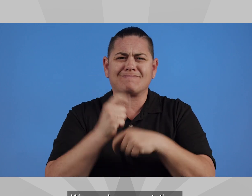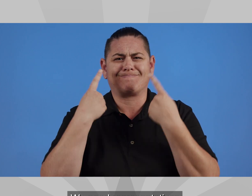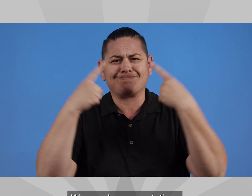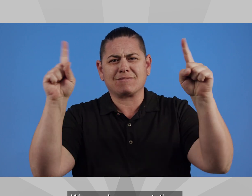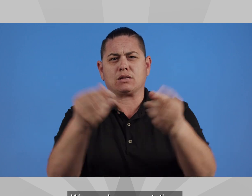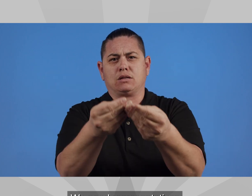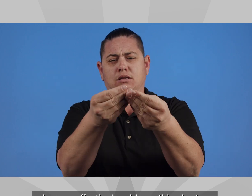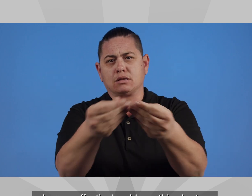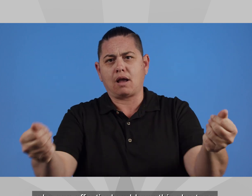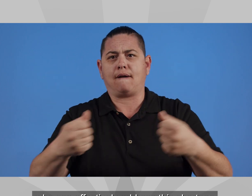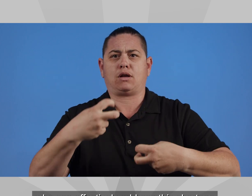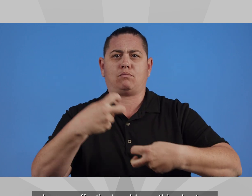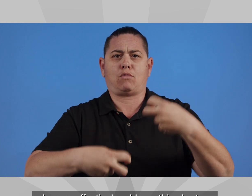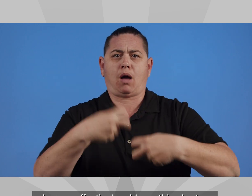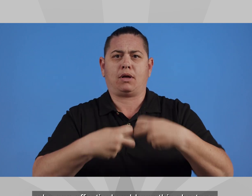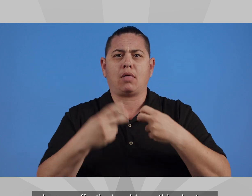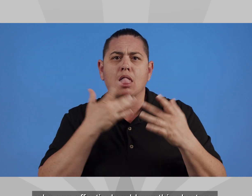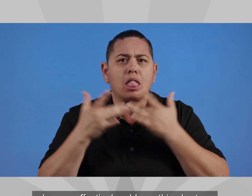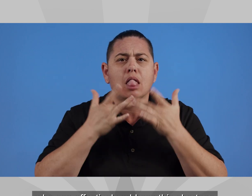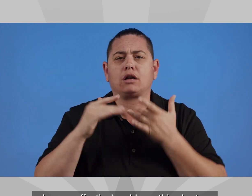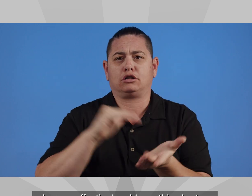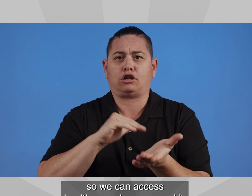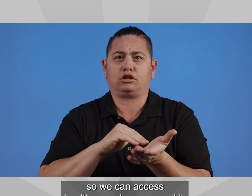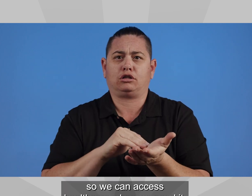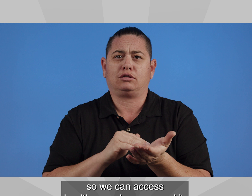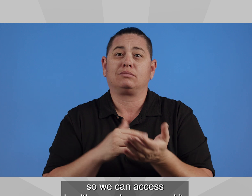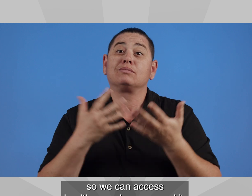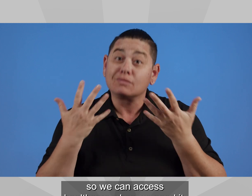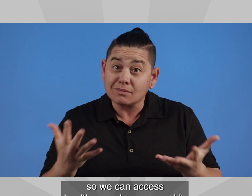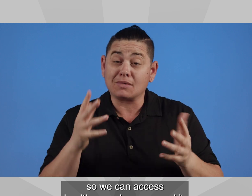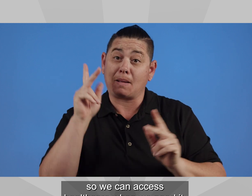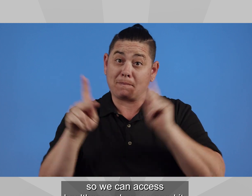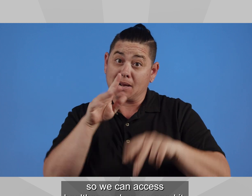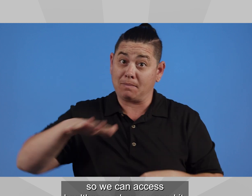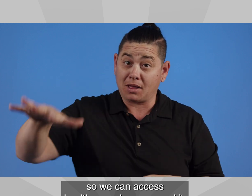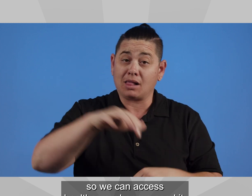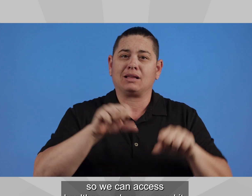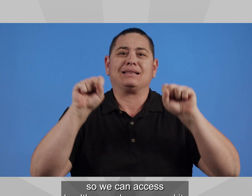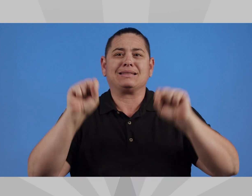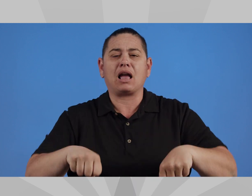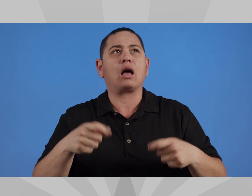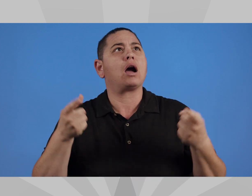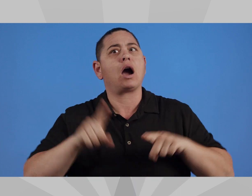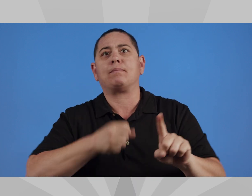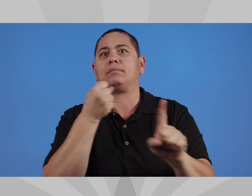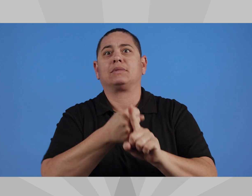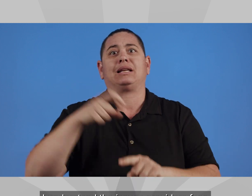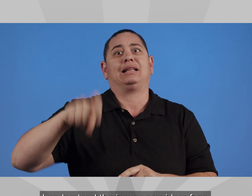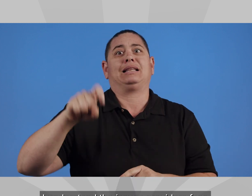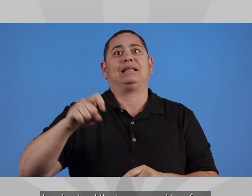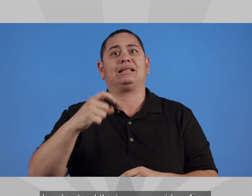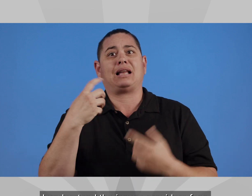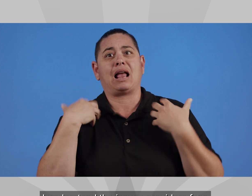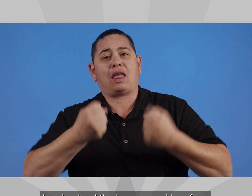We need representatives who can effectively address this shortage so we can access health care when we need it.